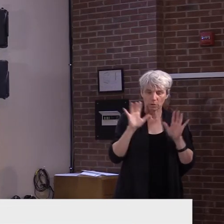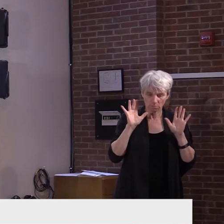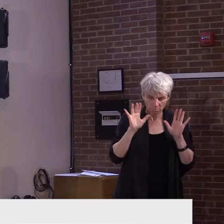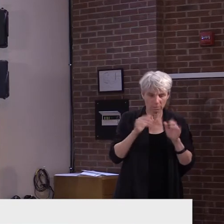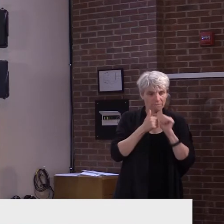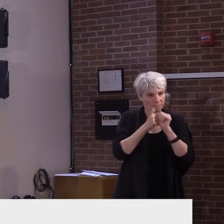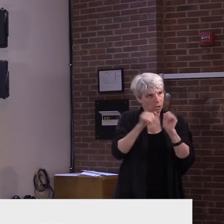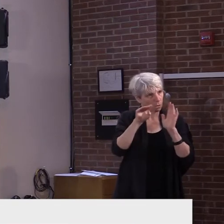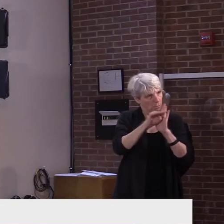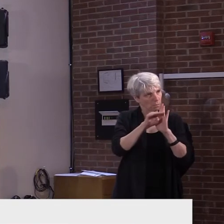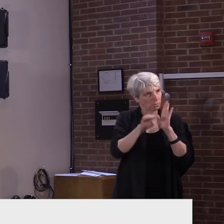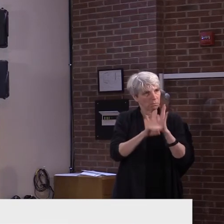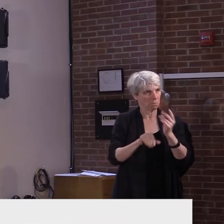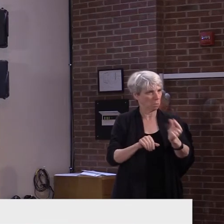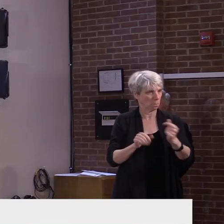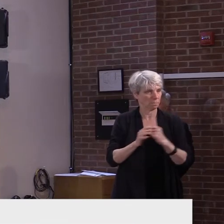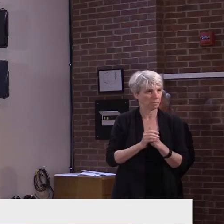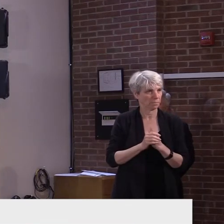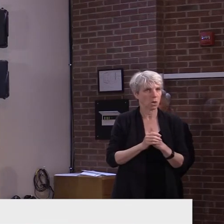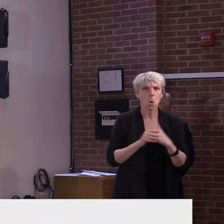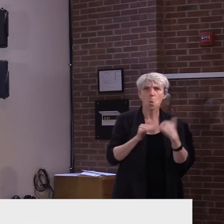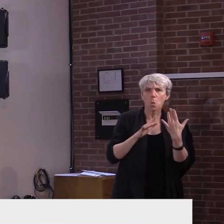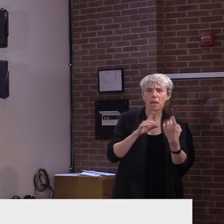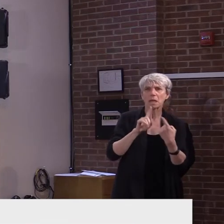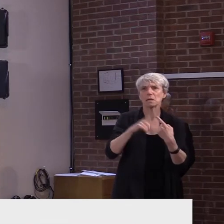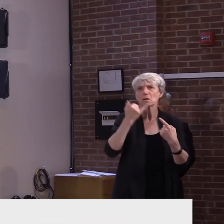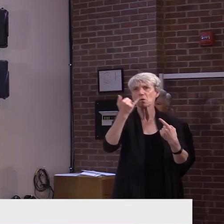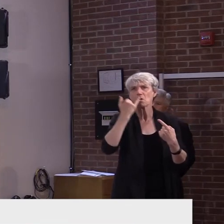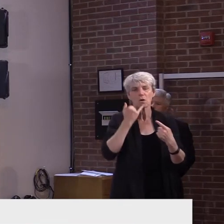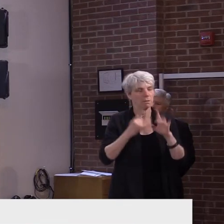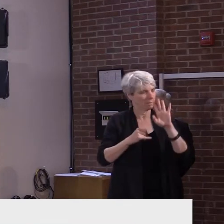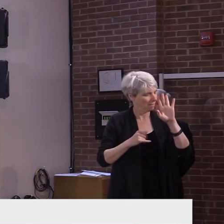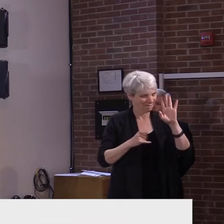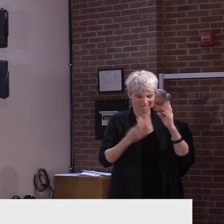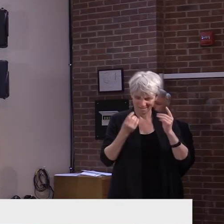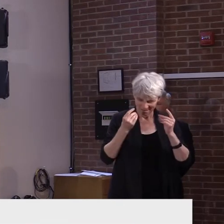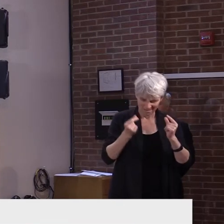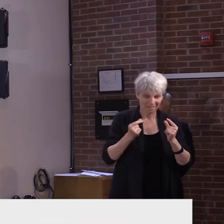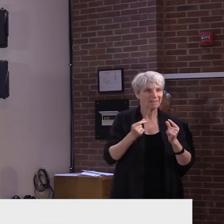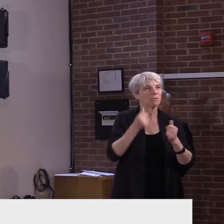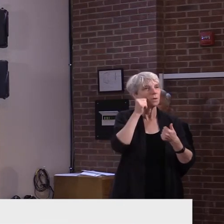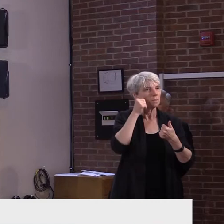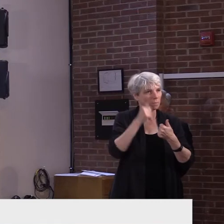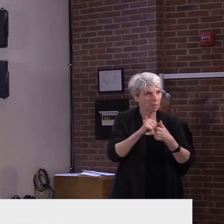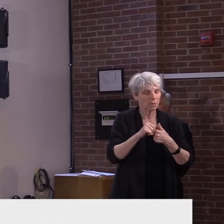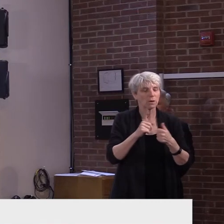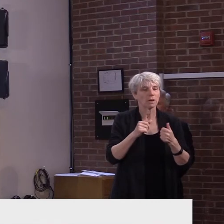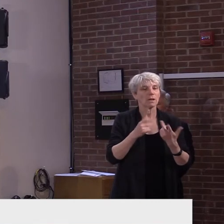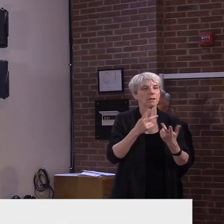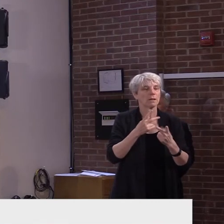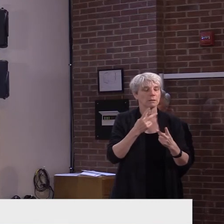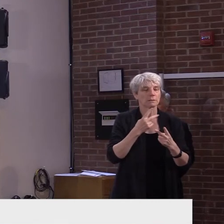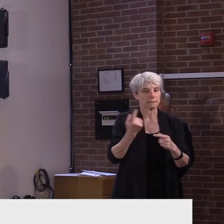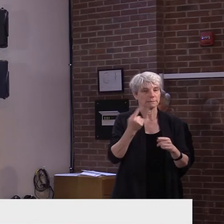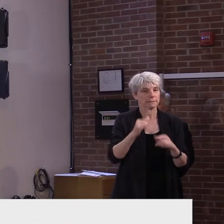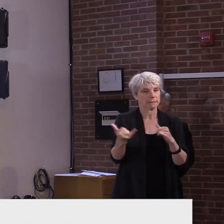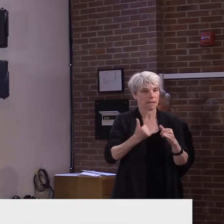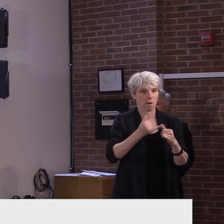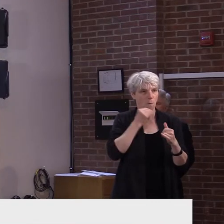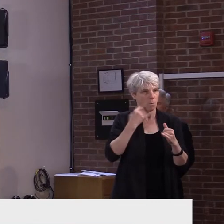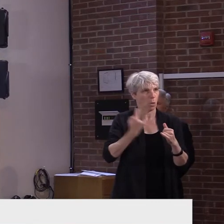result. You don't need to wait to hear from us to take action. Begin your isolation